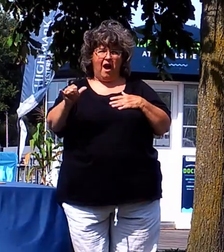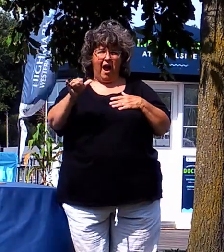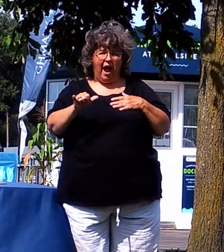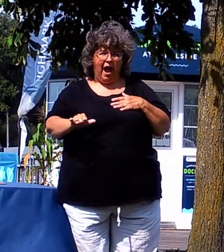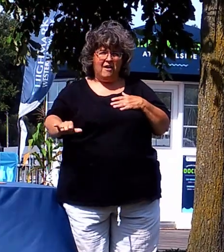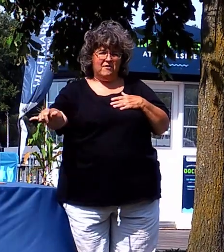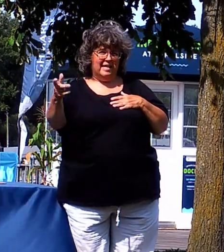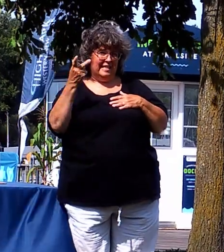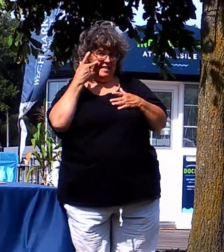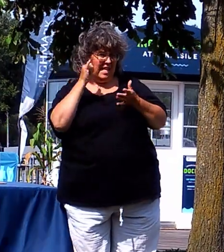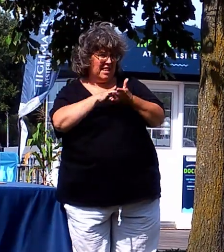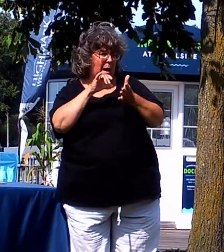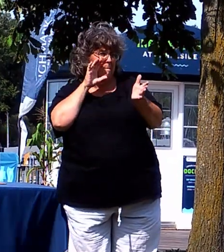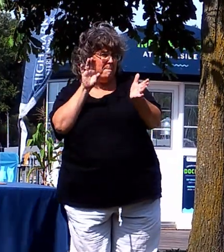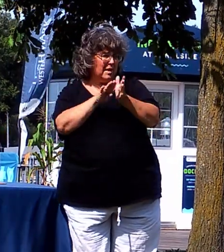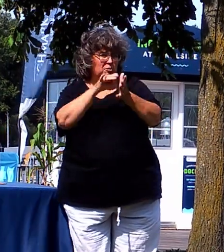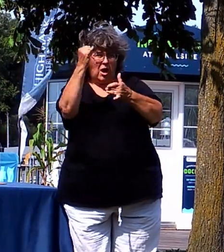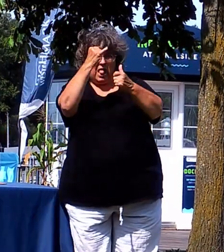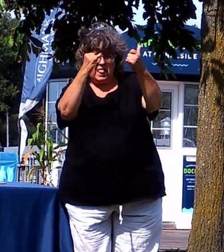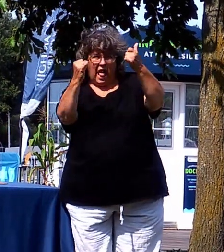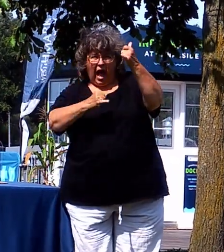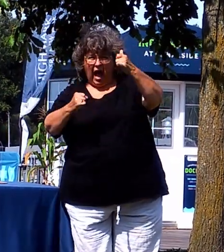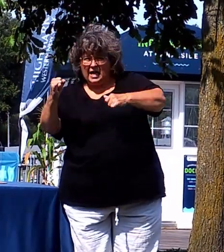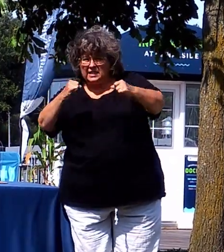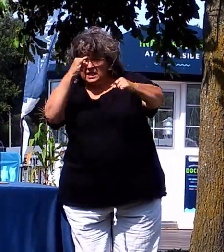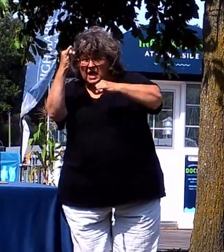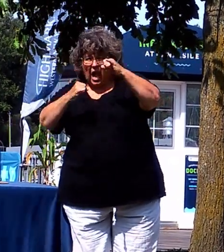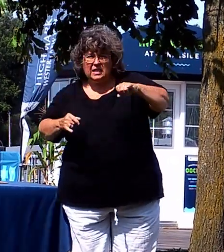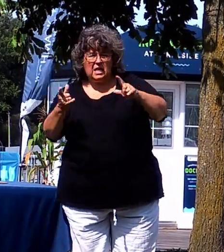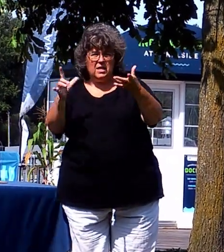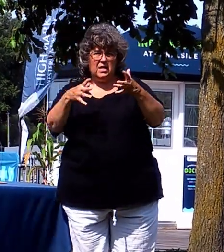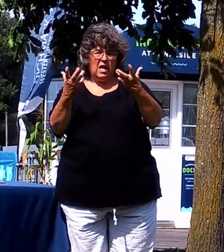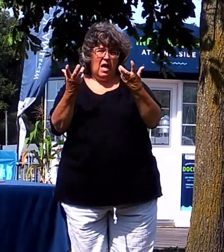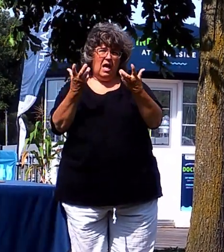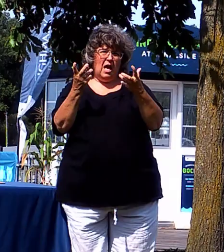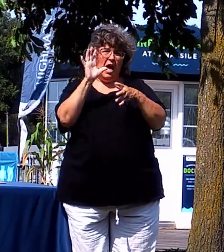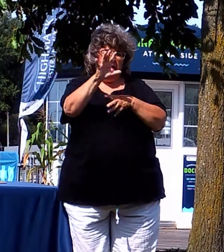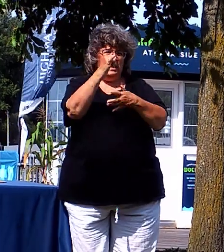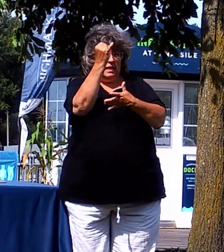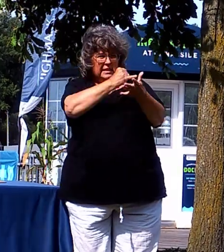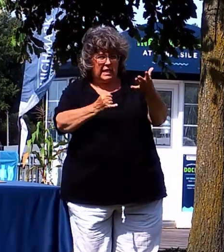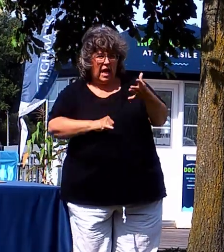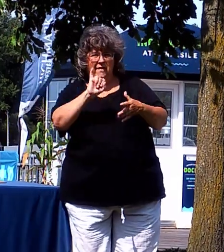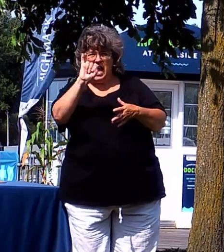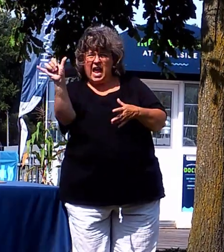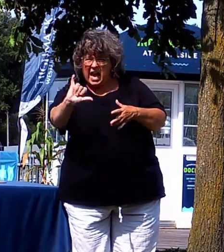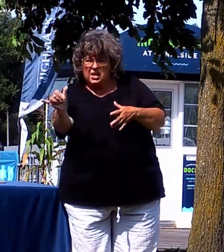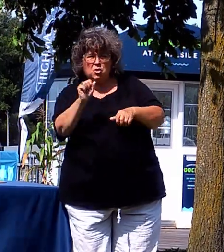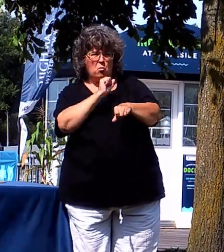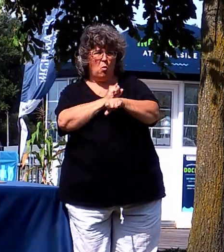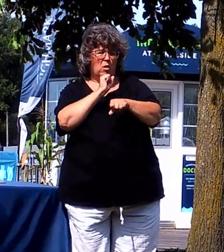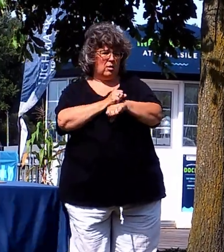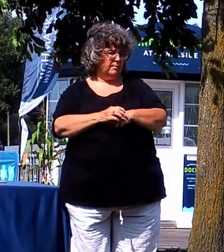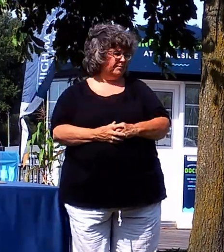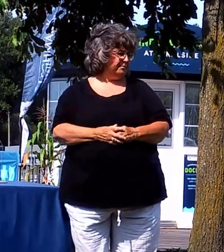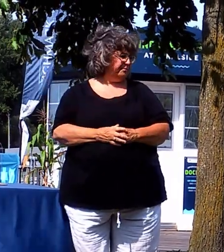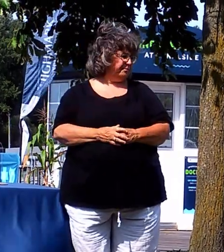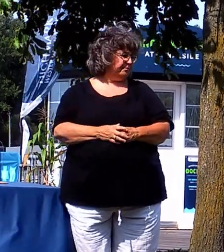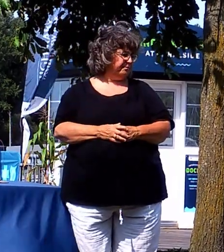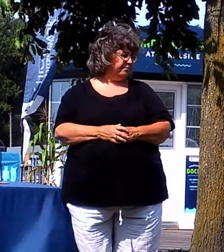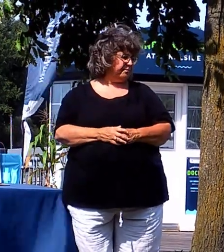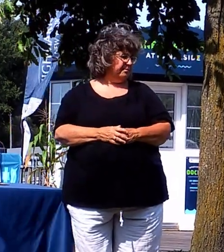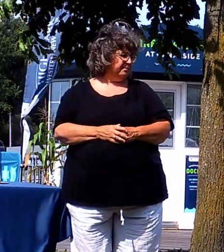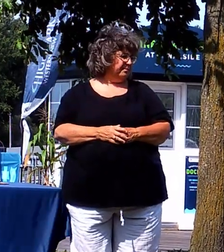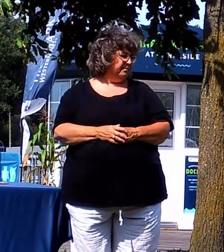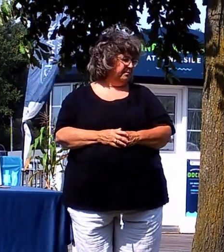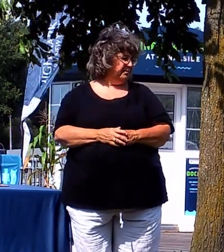As you can see on the illustration, there's lots of lines and loose things, things that complement Ramon's style of ish work that he's been doing.